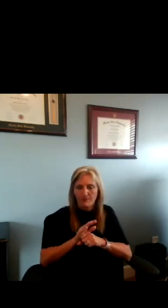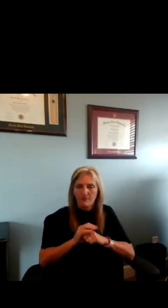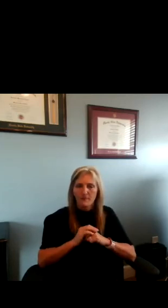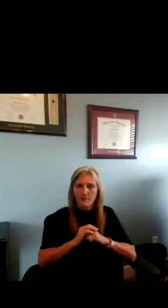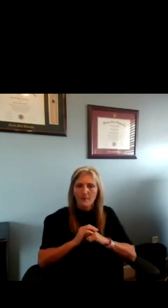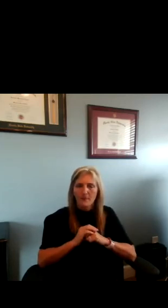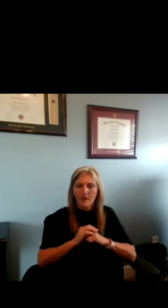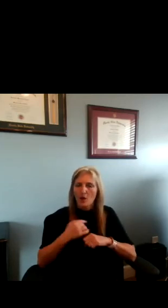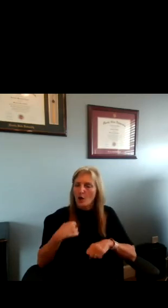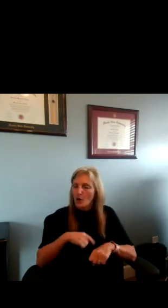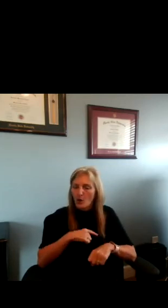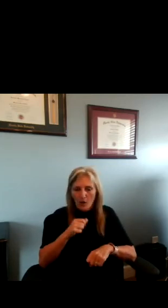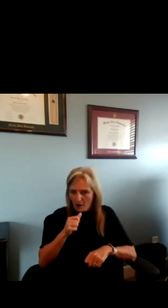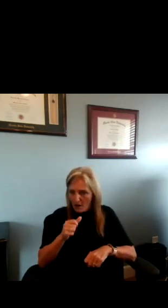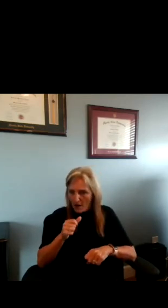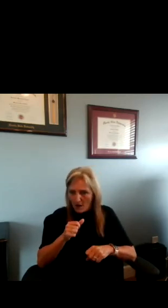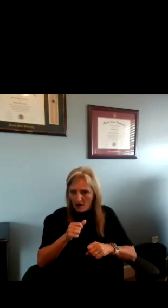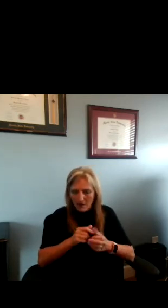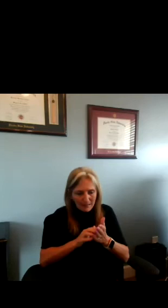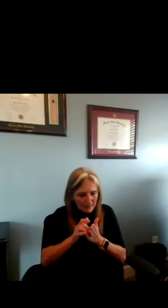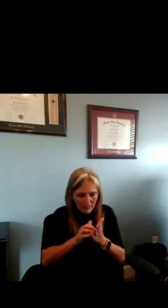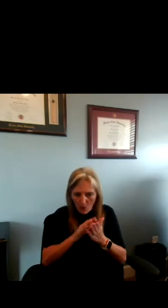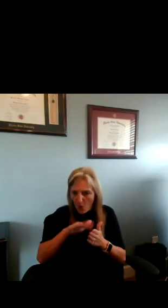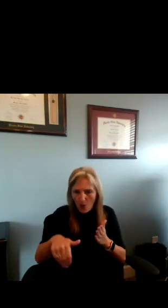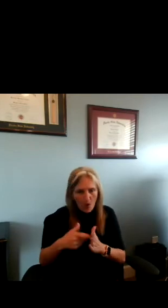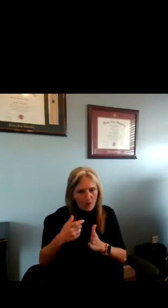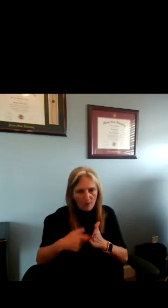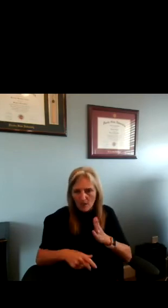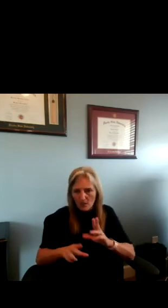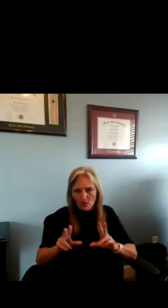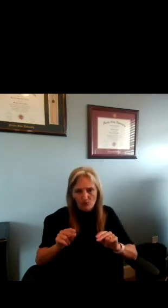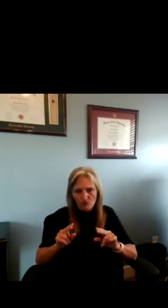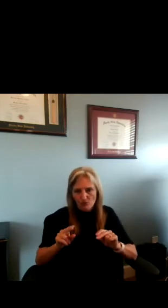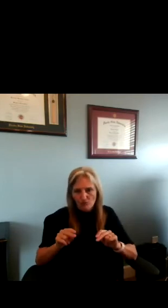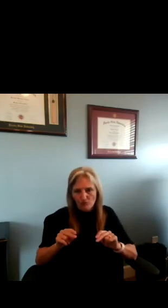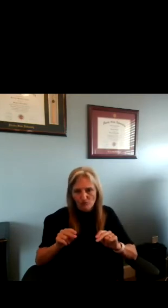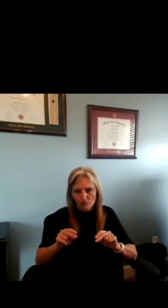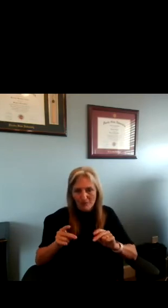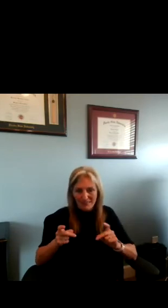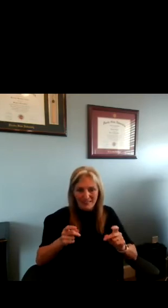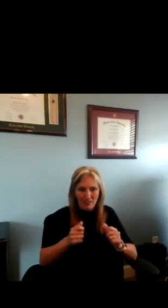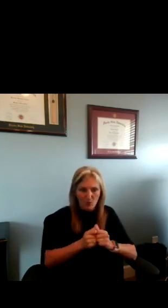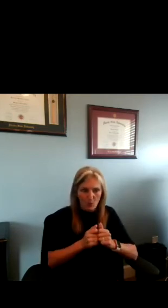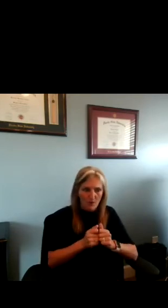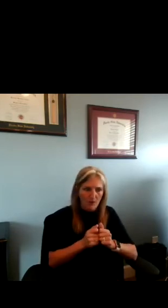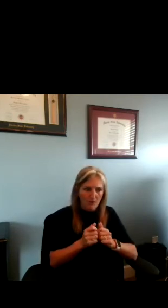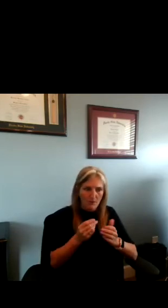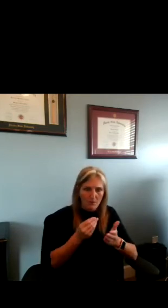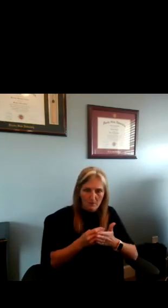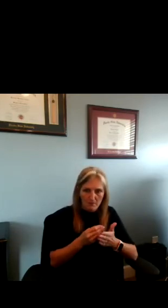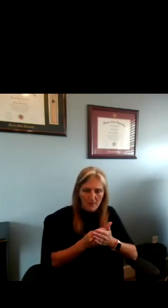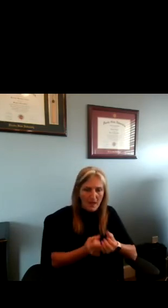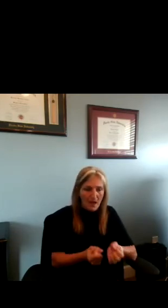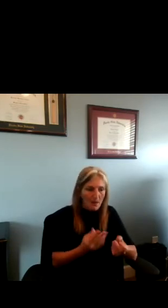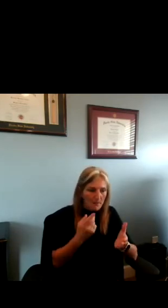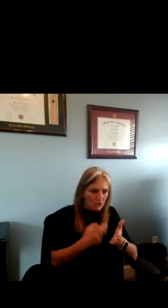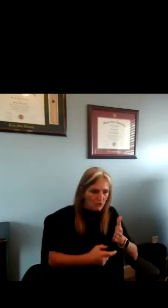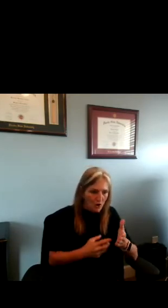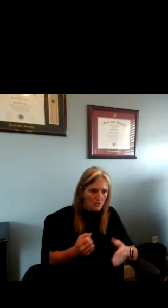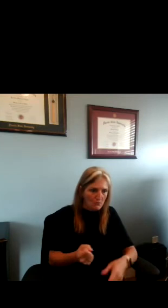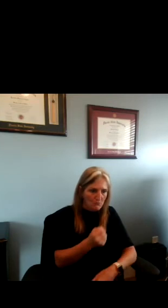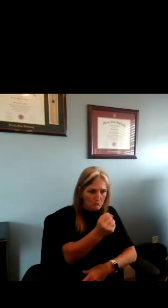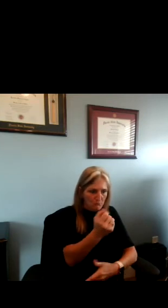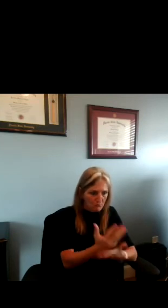We're not calculating all the cost when we talk about dollar for dollar, how much it costs to